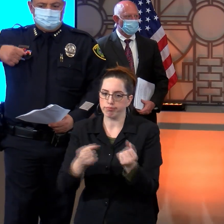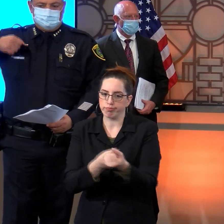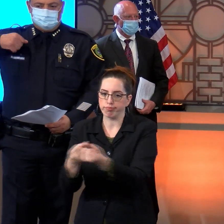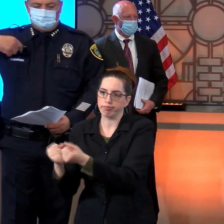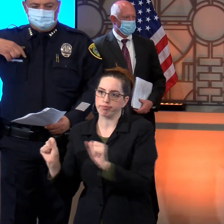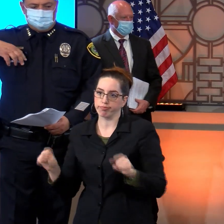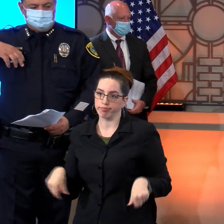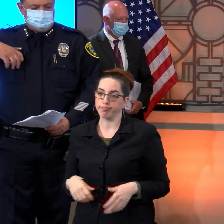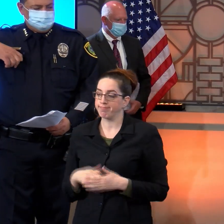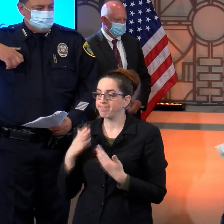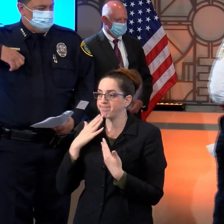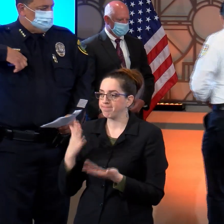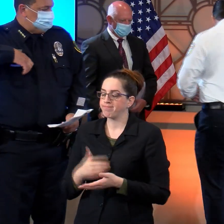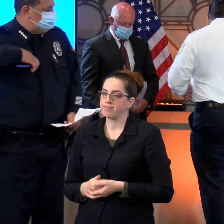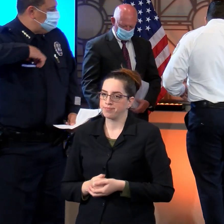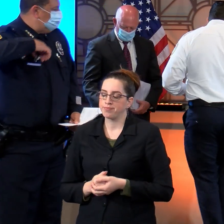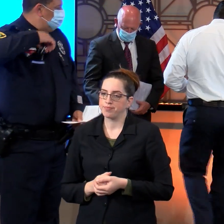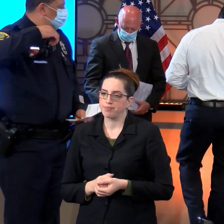Thank you.